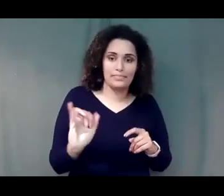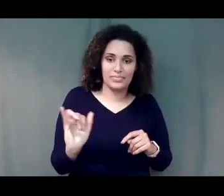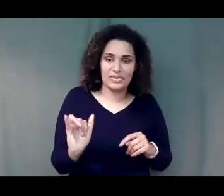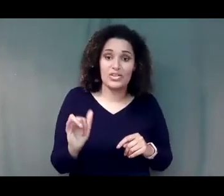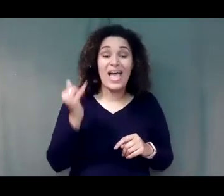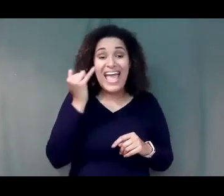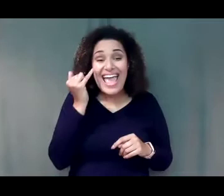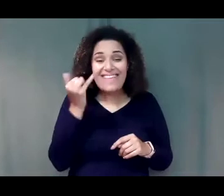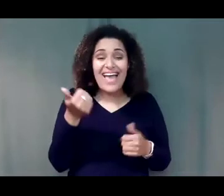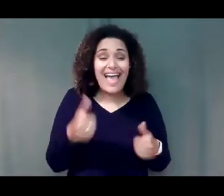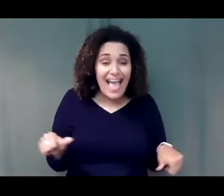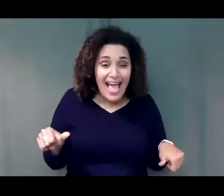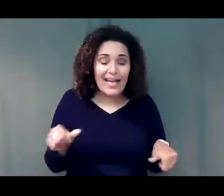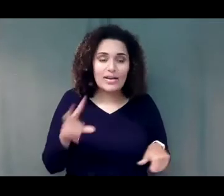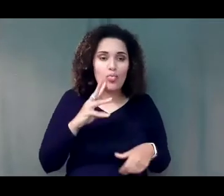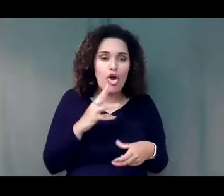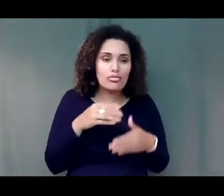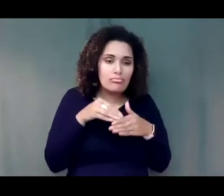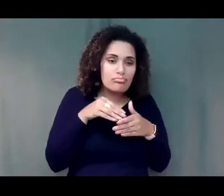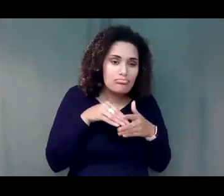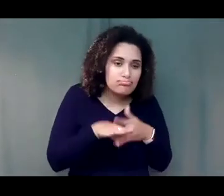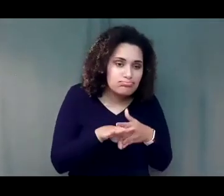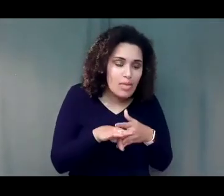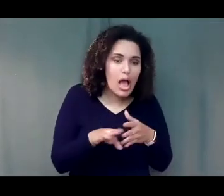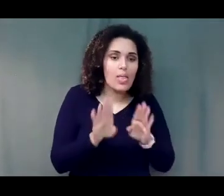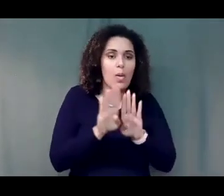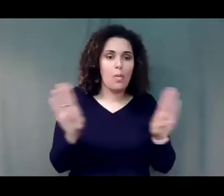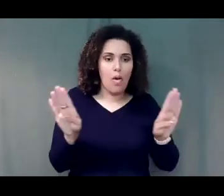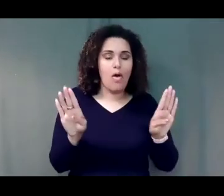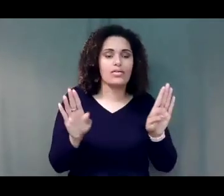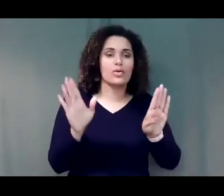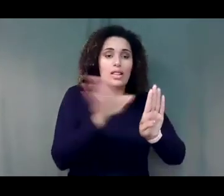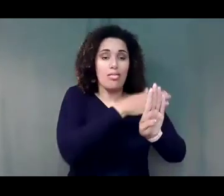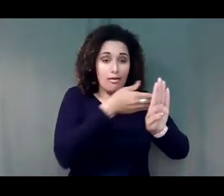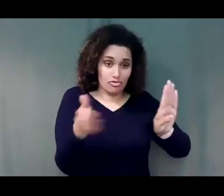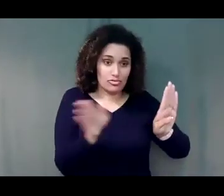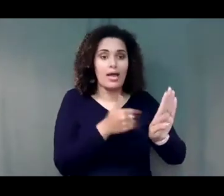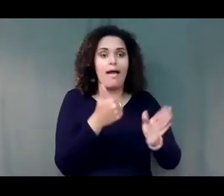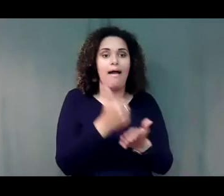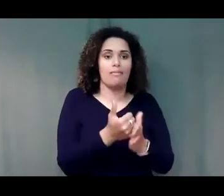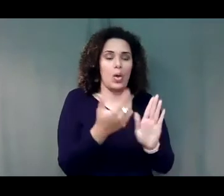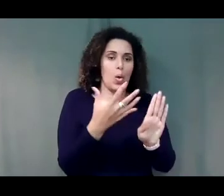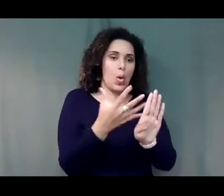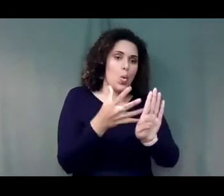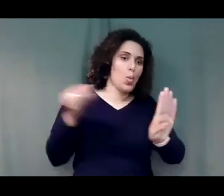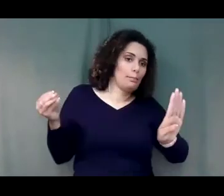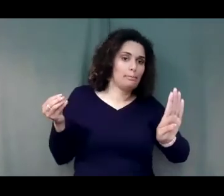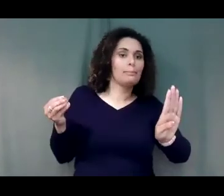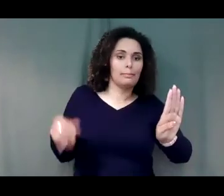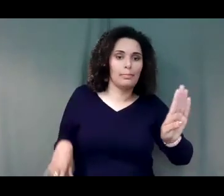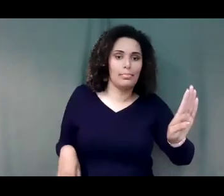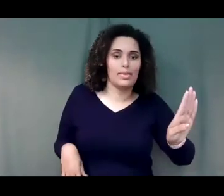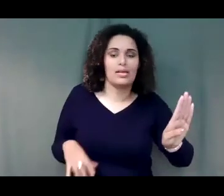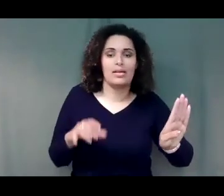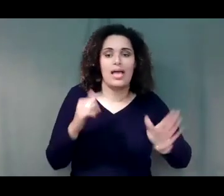water does get in there, it tends to be pulled out by those layers. So those layers are actually helping keep the